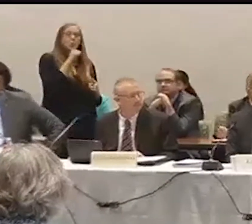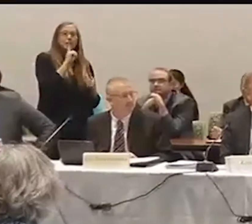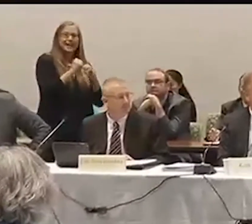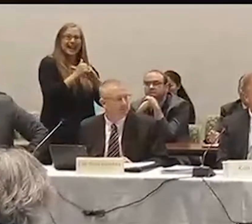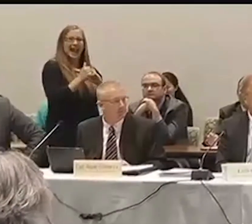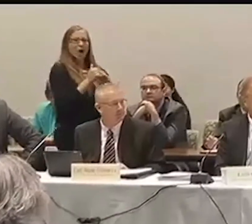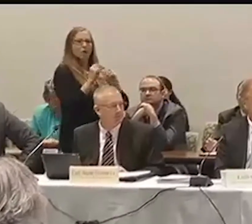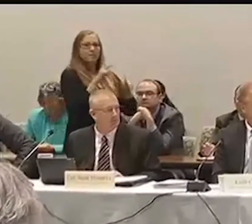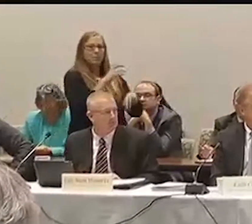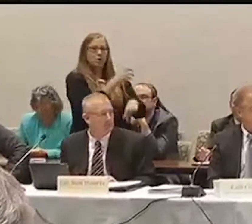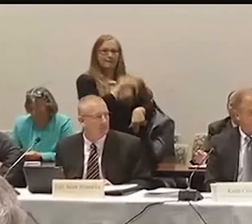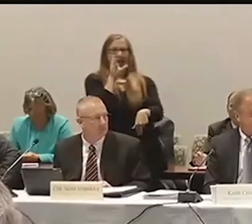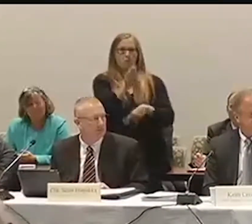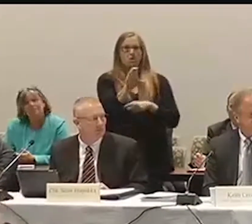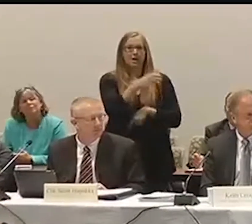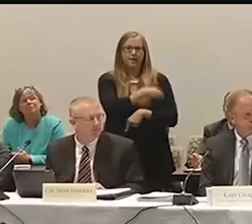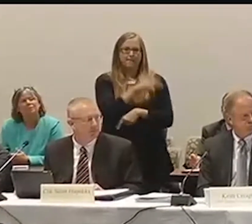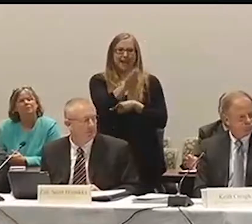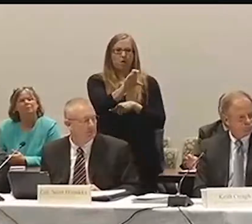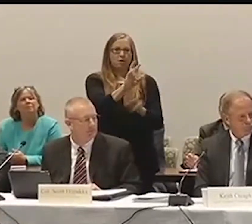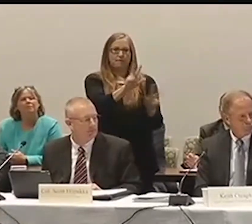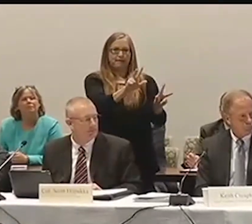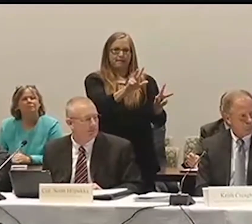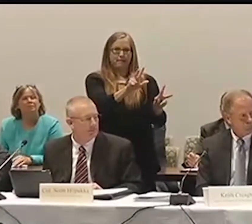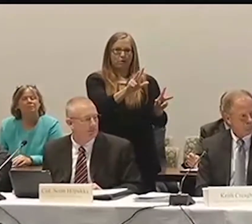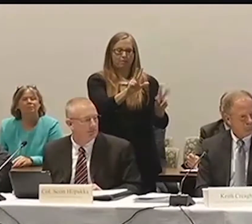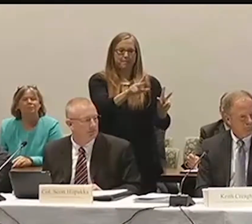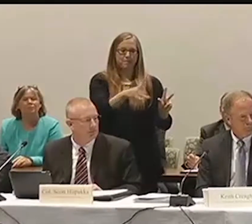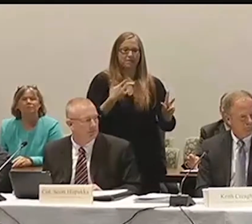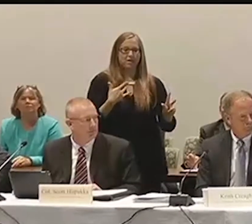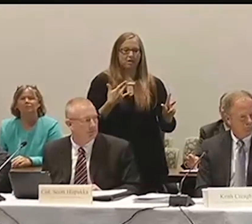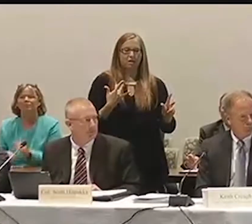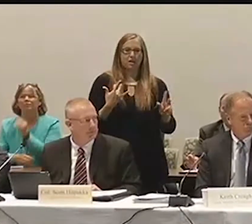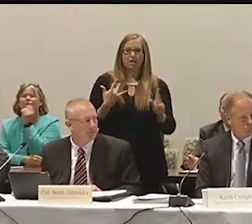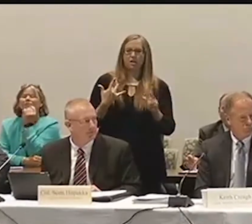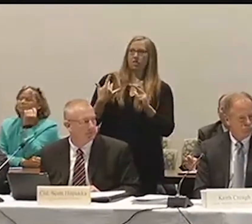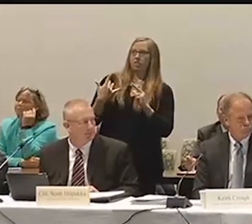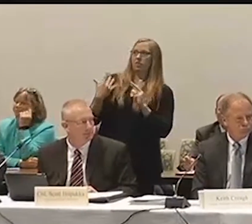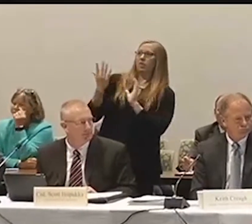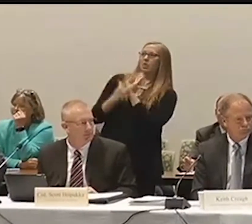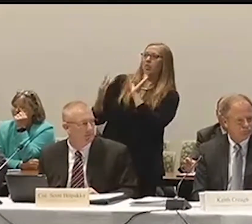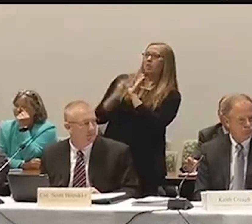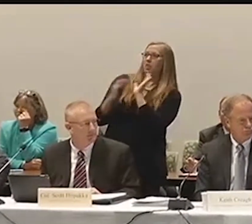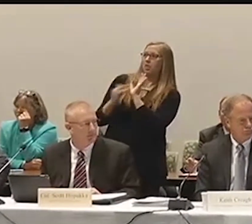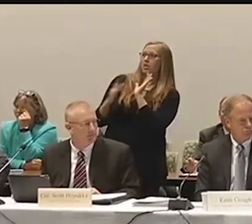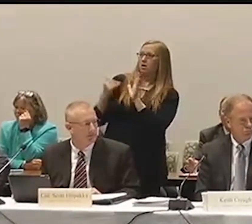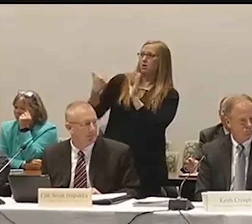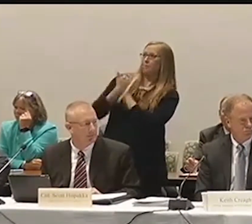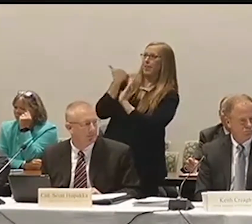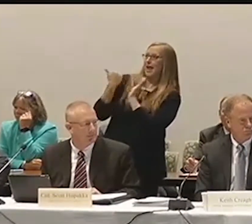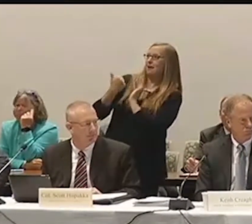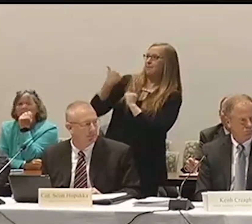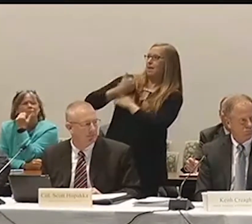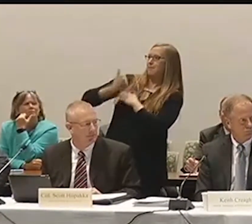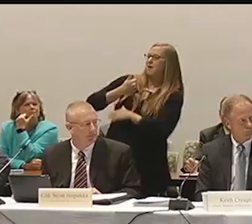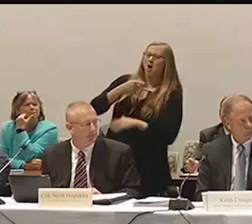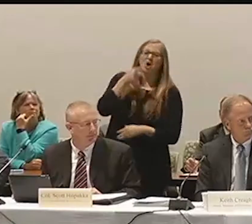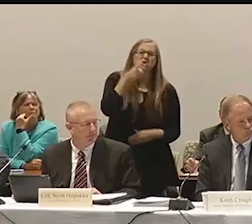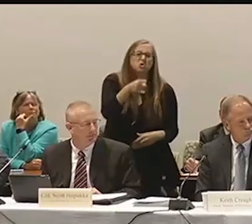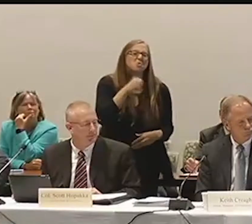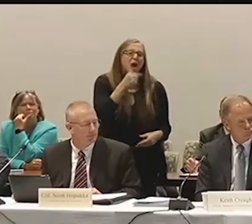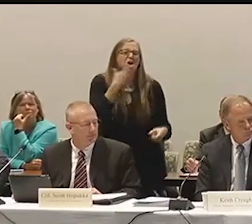because often I feel and I read that they feel almost victimized or blamed, like you're not washing your hands enough and now we have Shigella, or